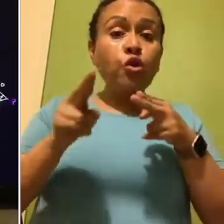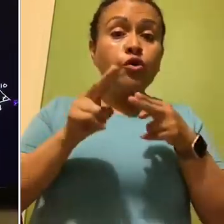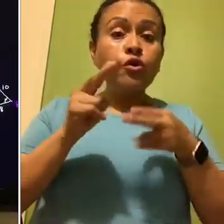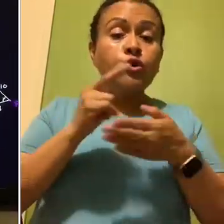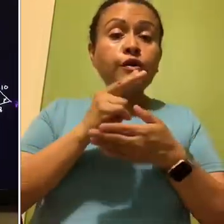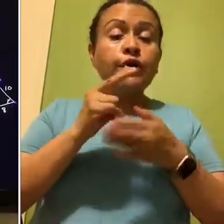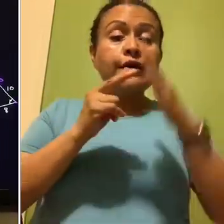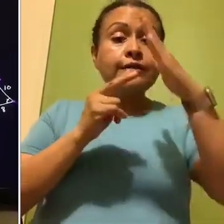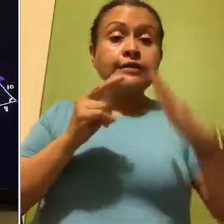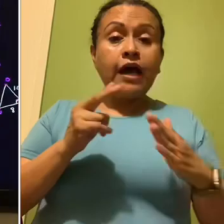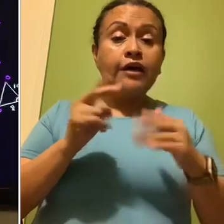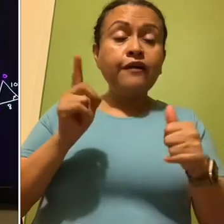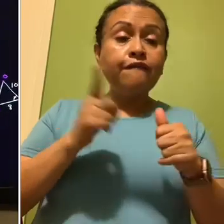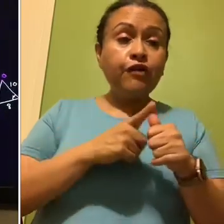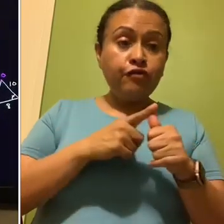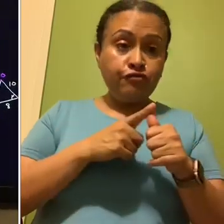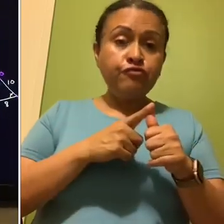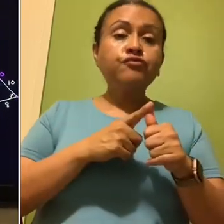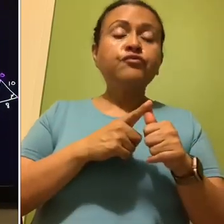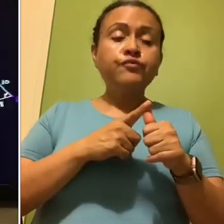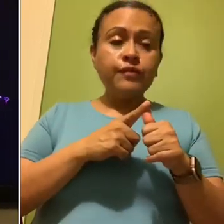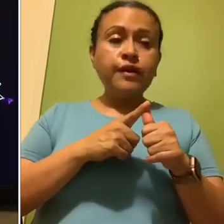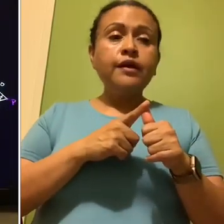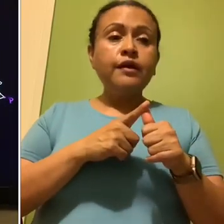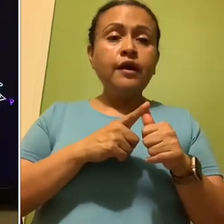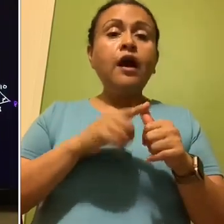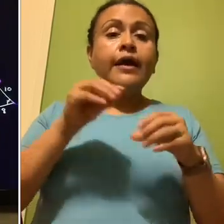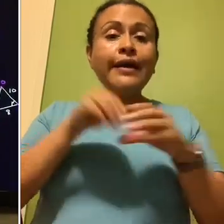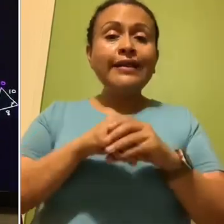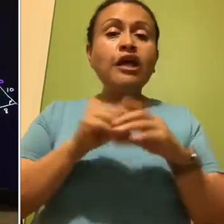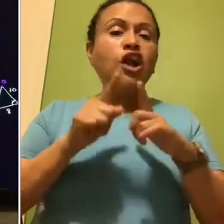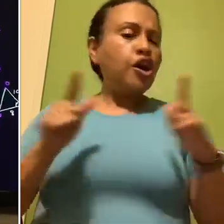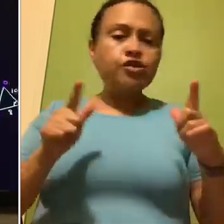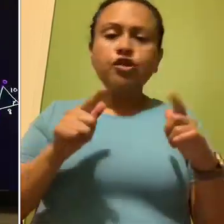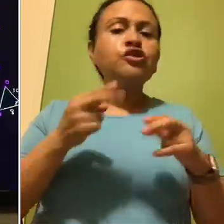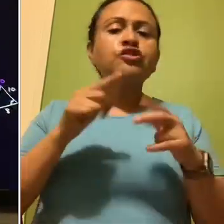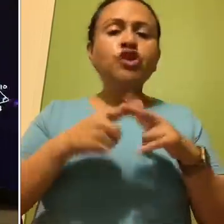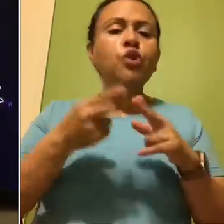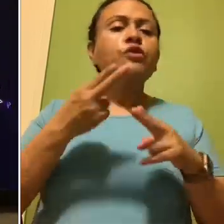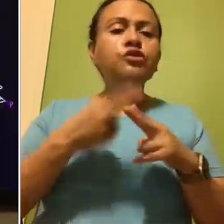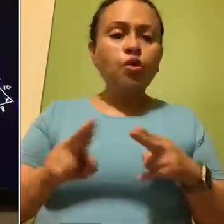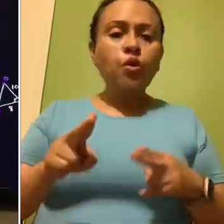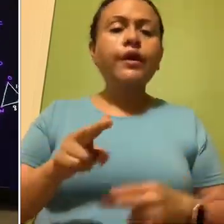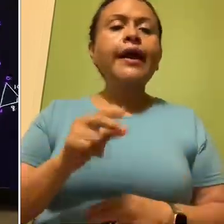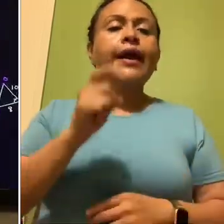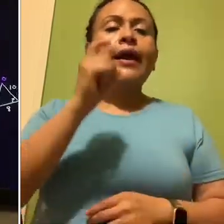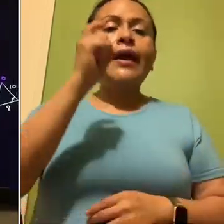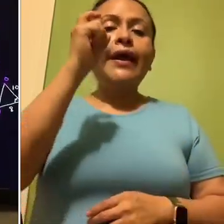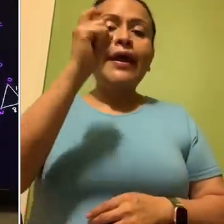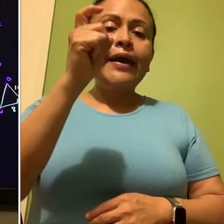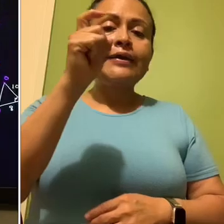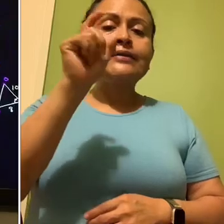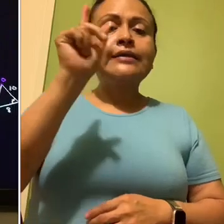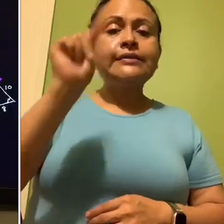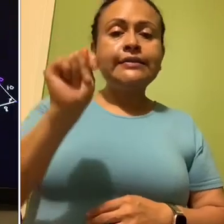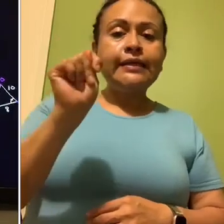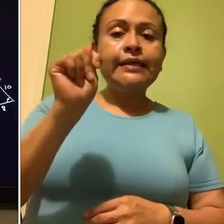side first. So now we want to start at X and go to the shorter side on the large triangle. So X, so you go to